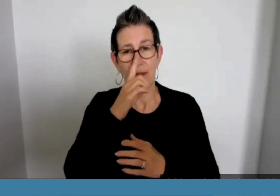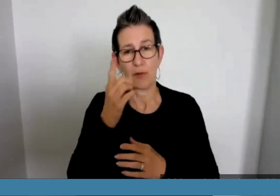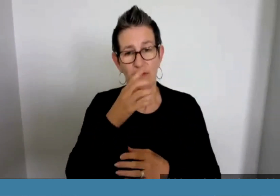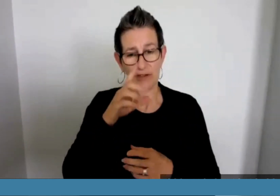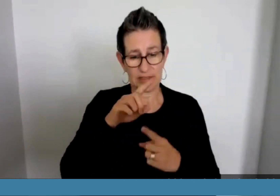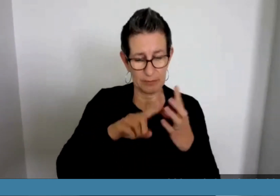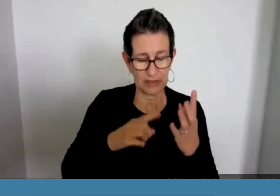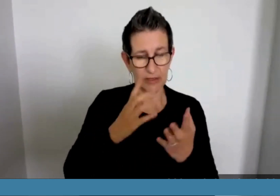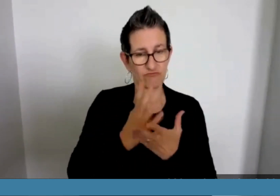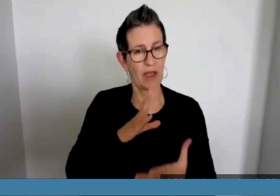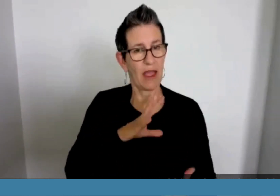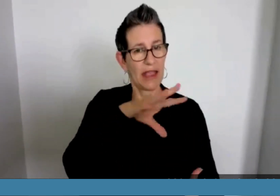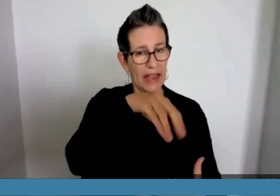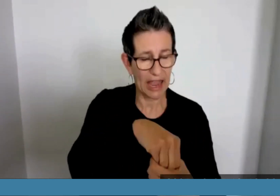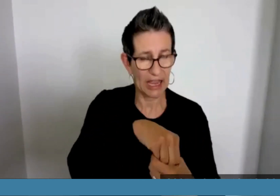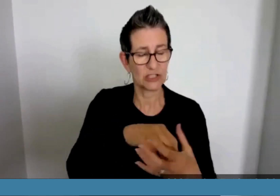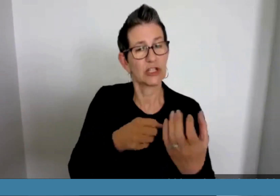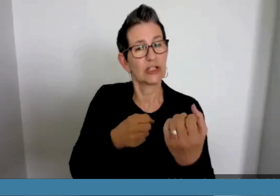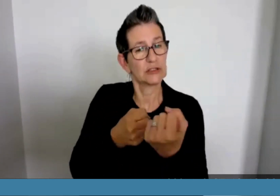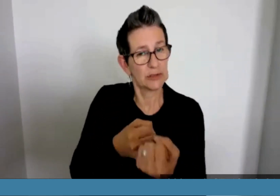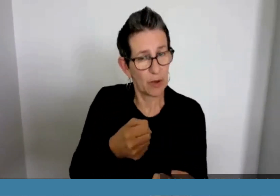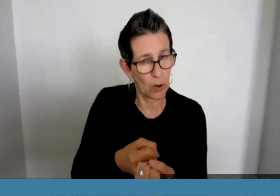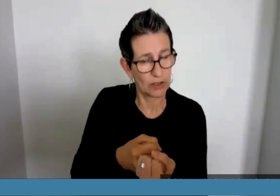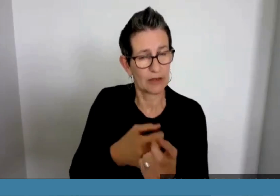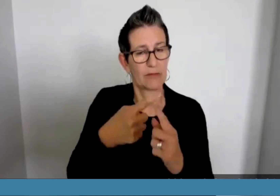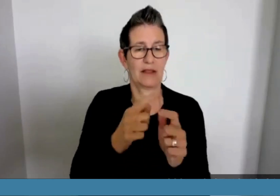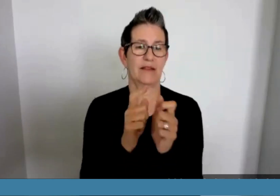engaged, supported, and valued.